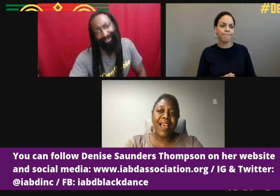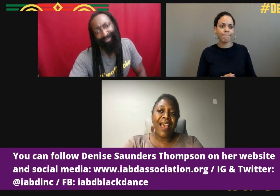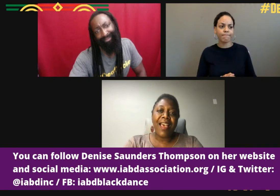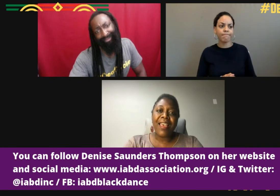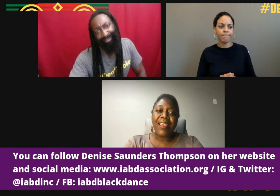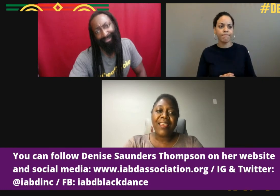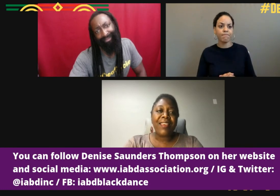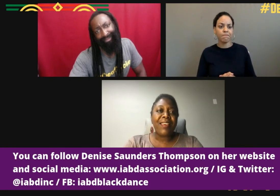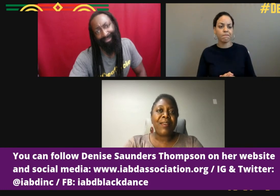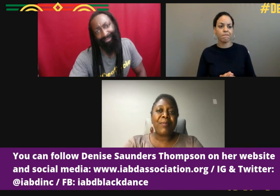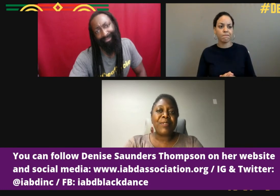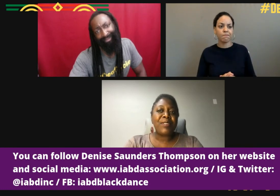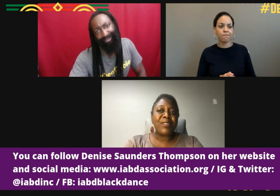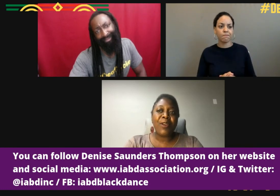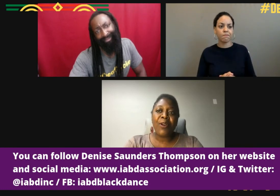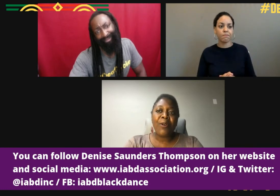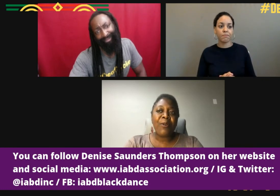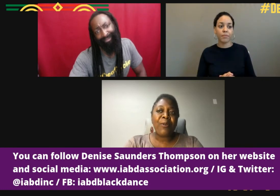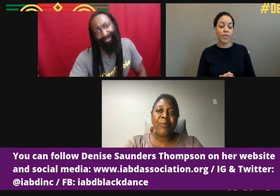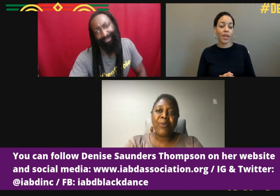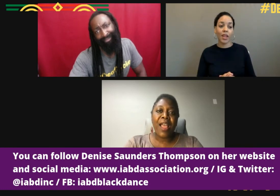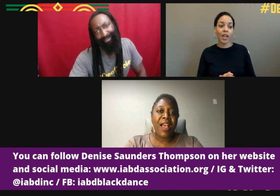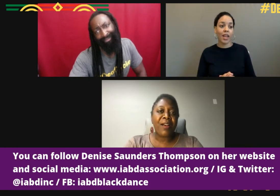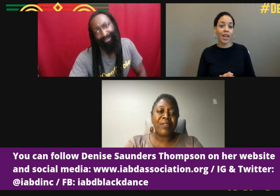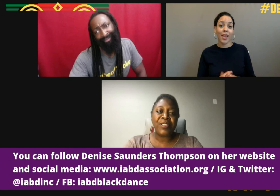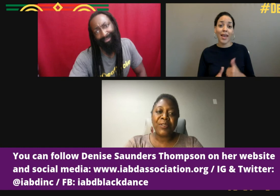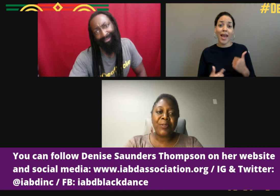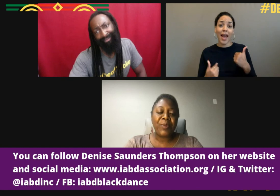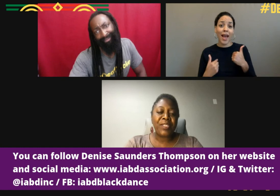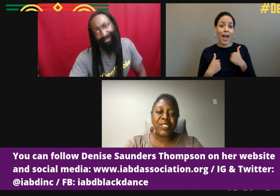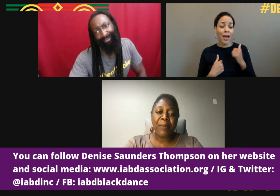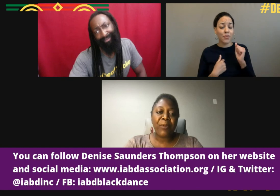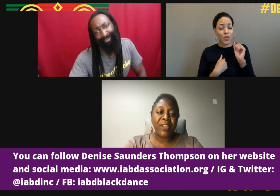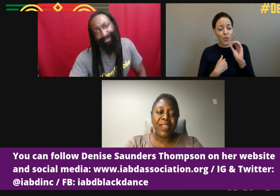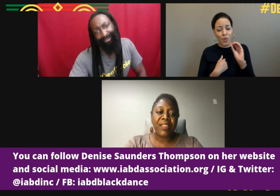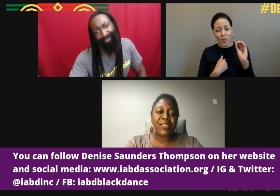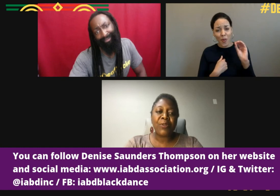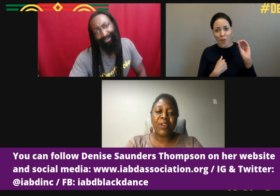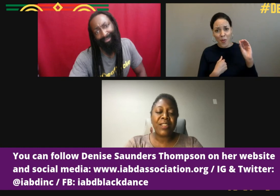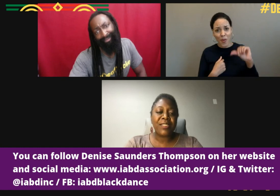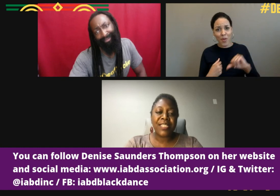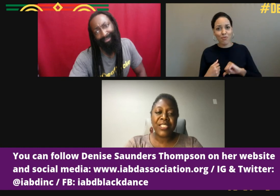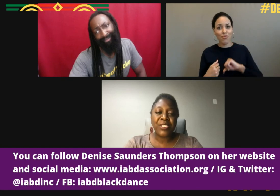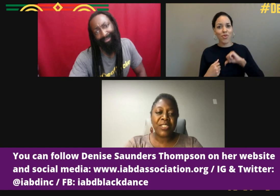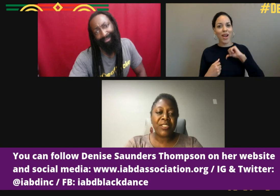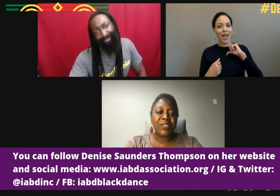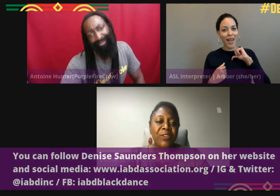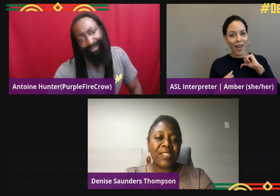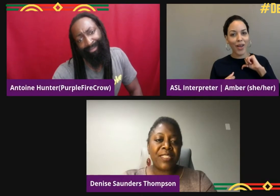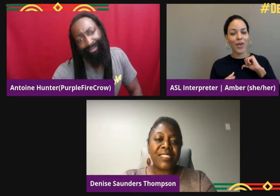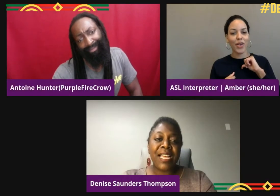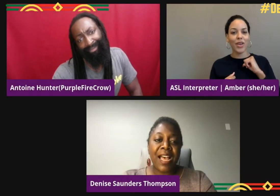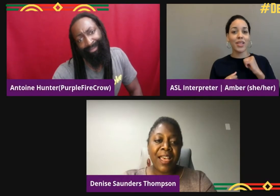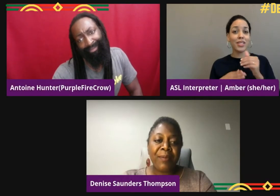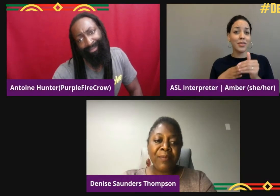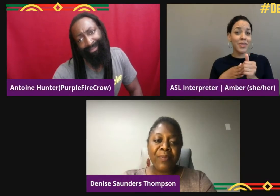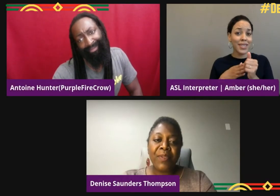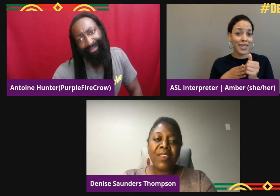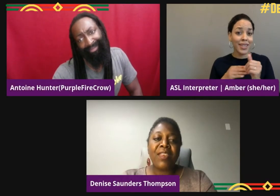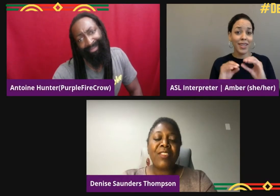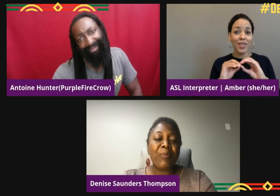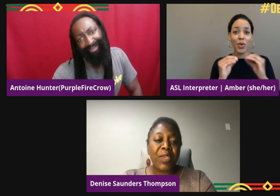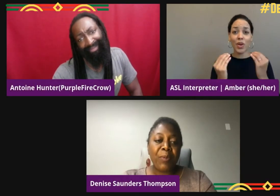And I am so proud to be shepherding this organization during this